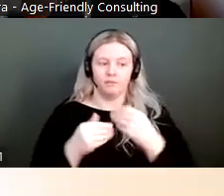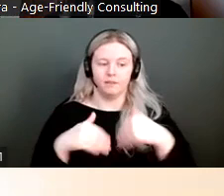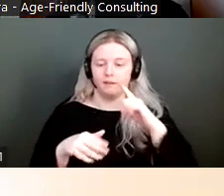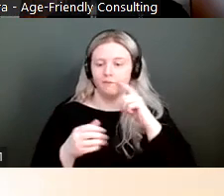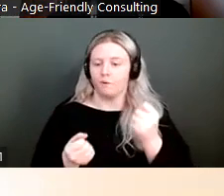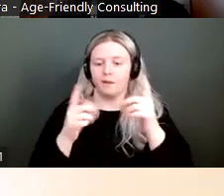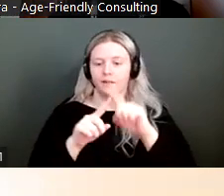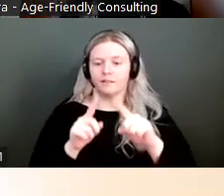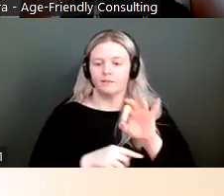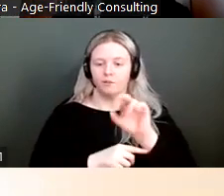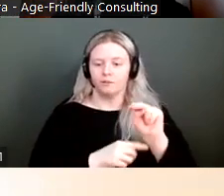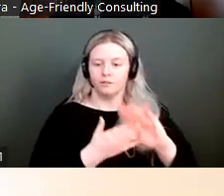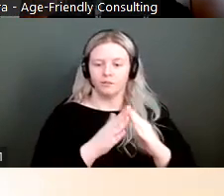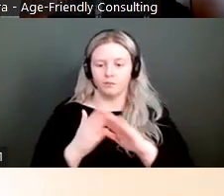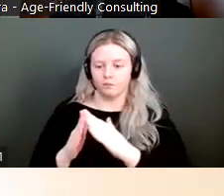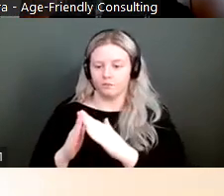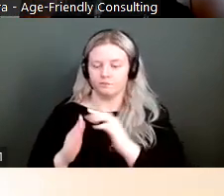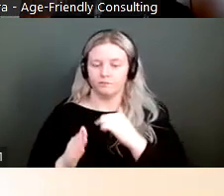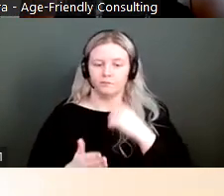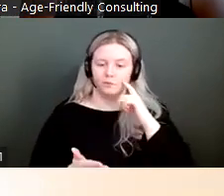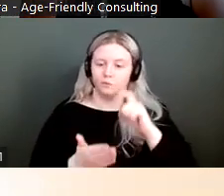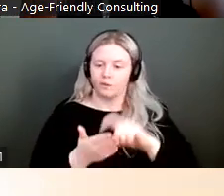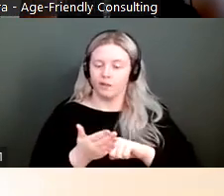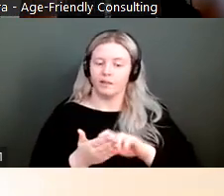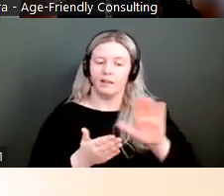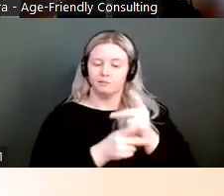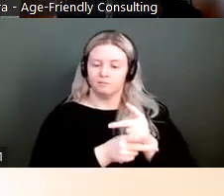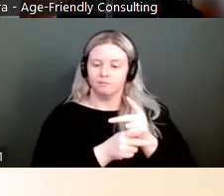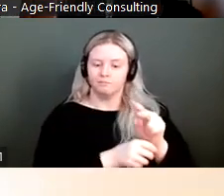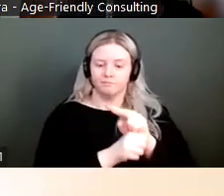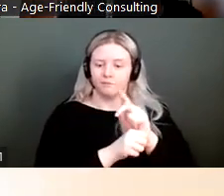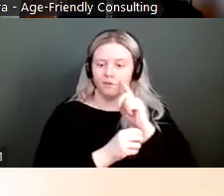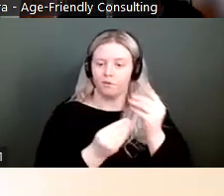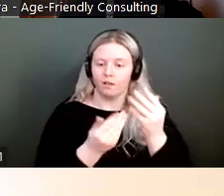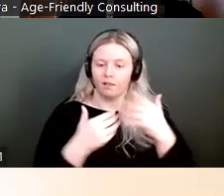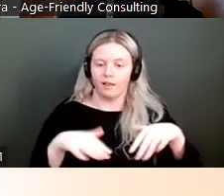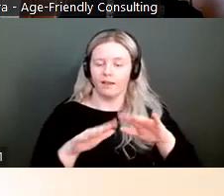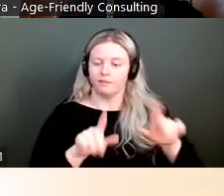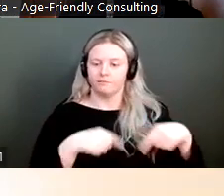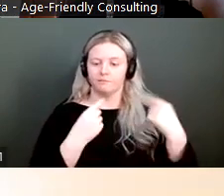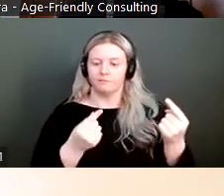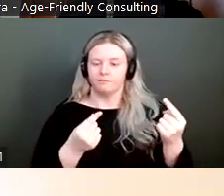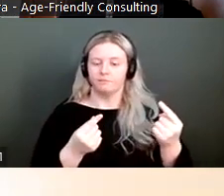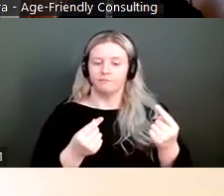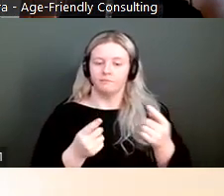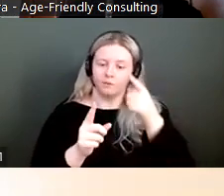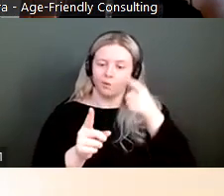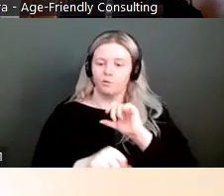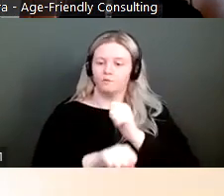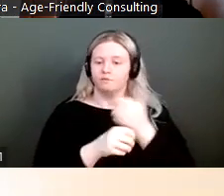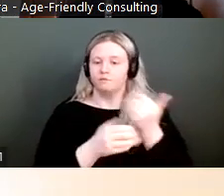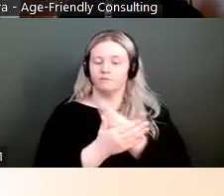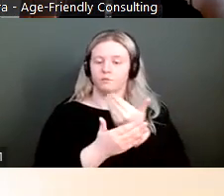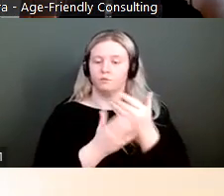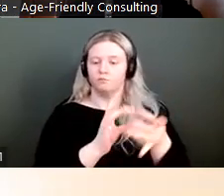Nations. We acknowledge their stewardship of this land throughout the ages and seek a new relationship with the original